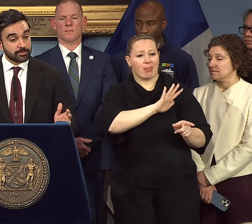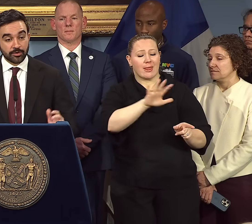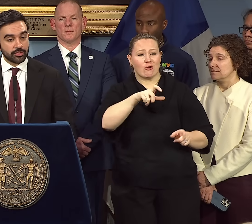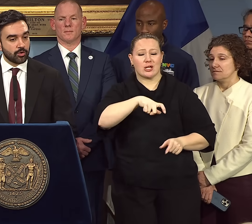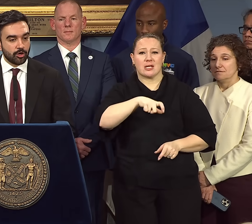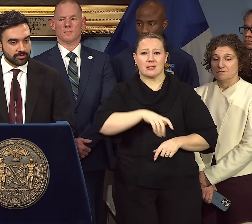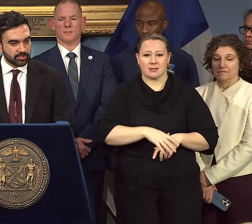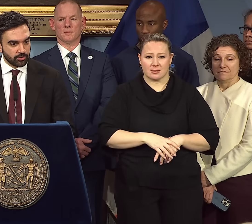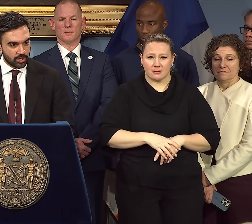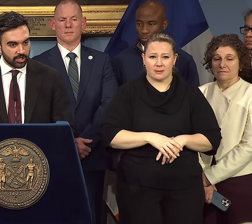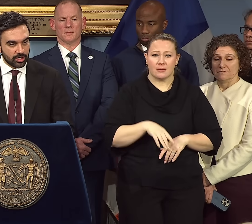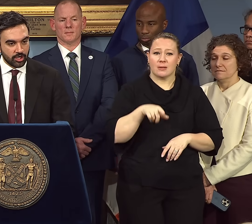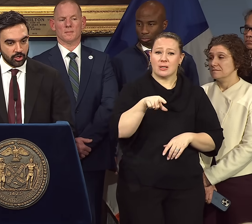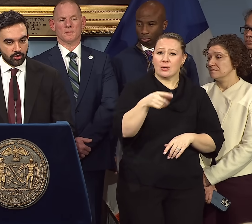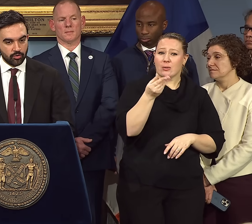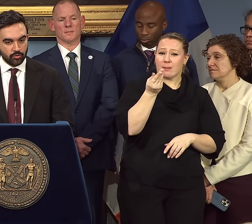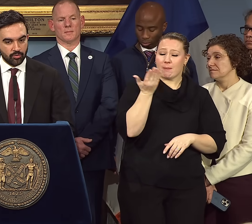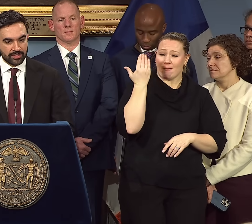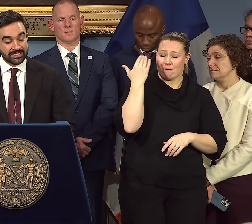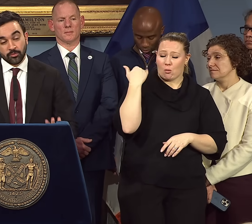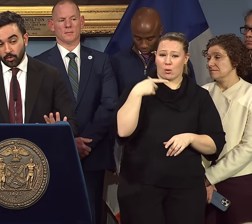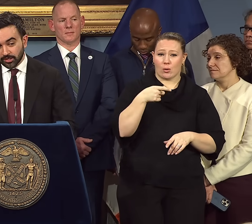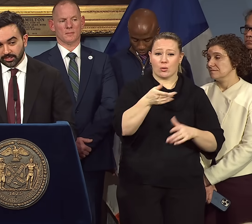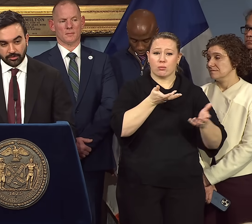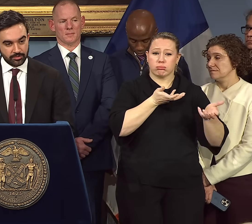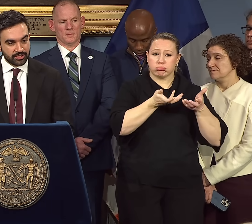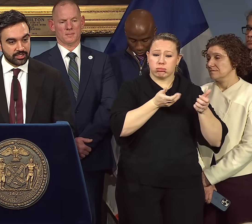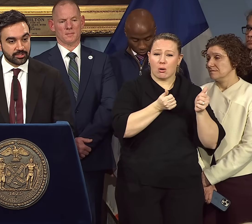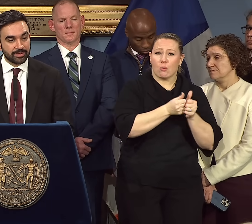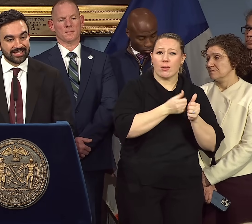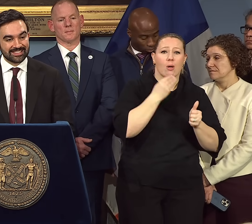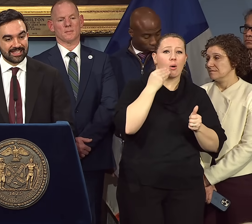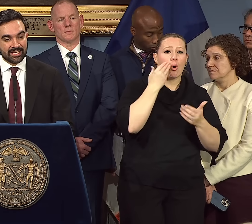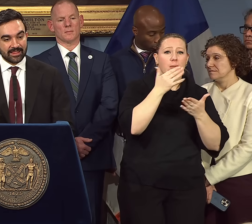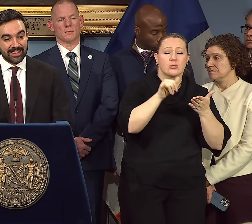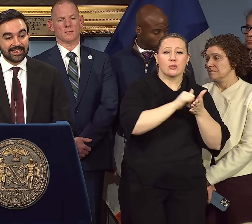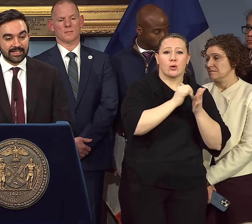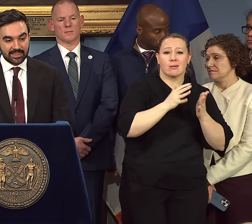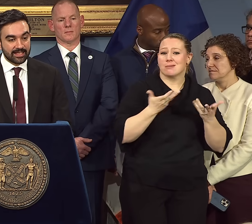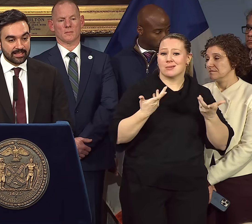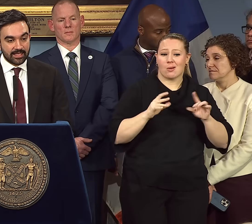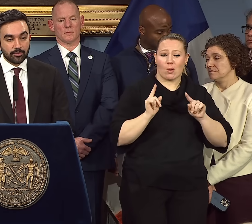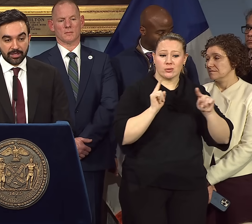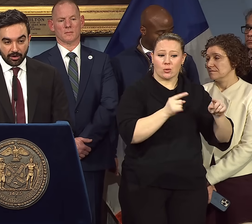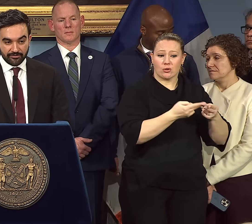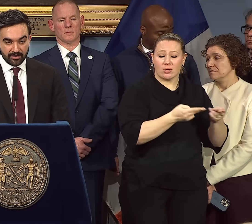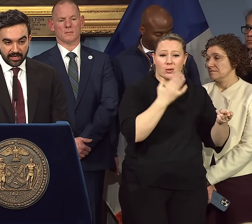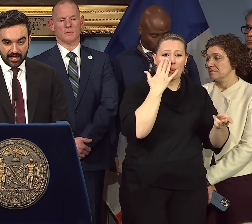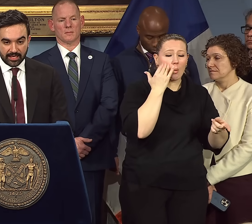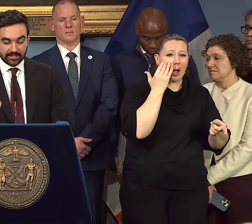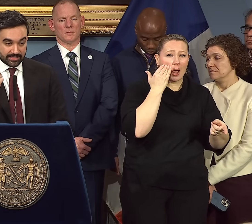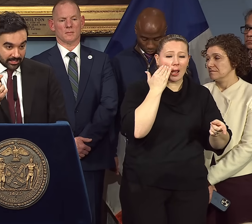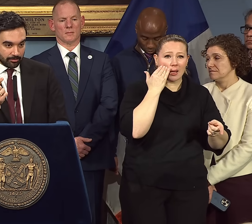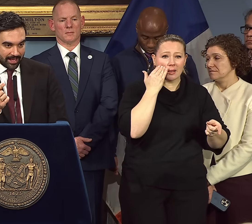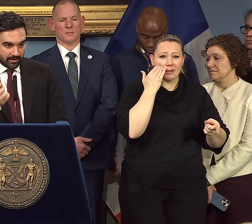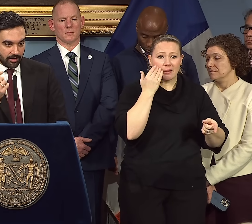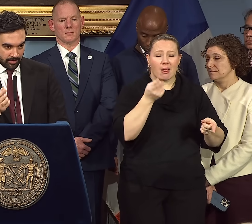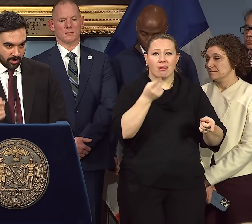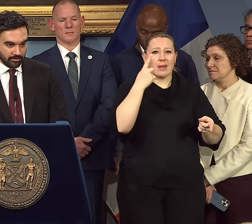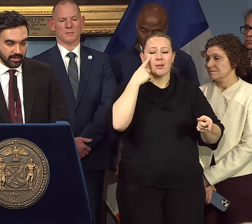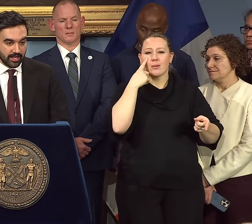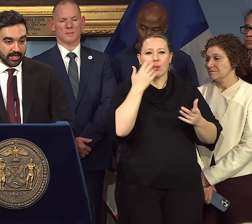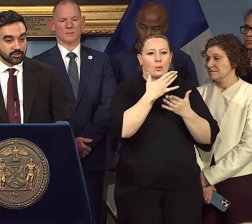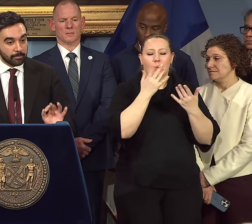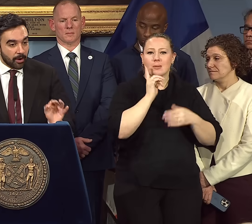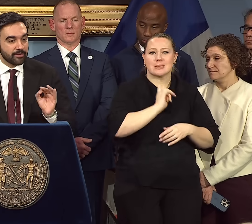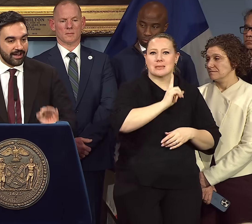that you'd spoken to a homeless New Yorker who didn't want to go to a shelter because they didn't think that they would be offered a single bed on their